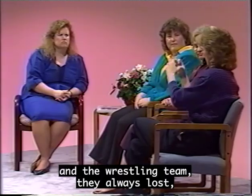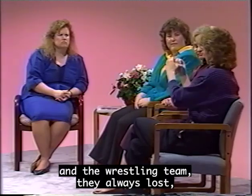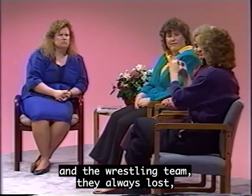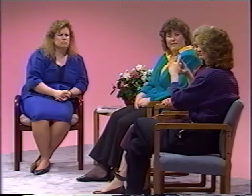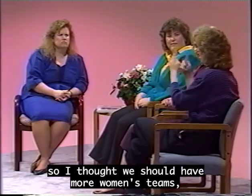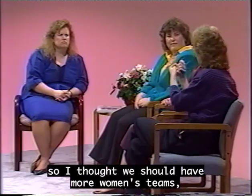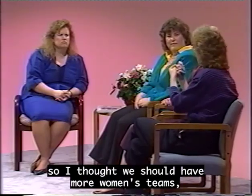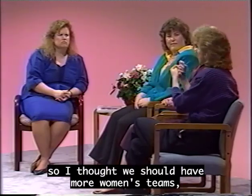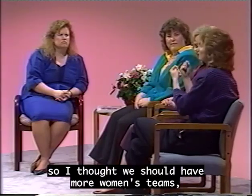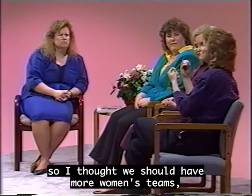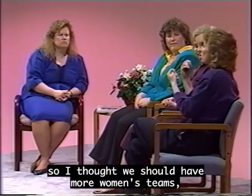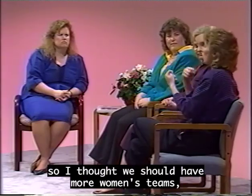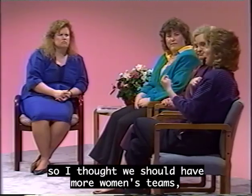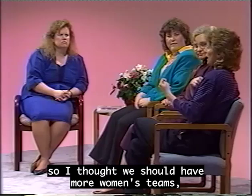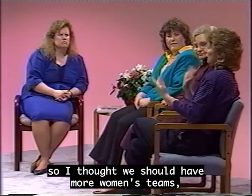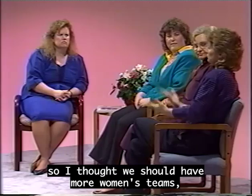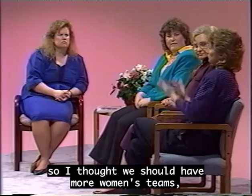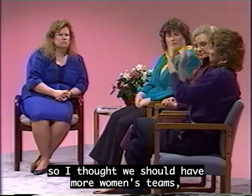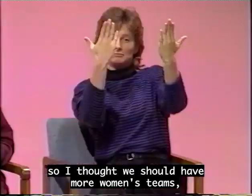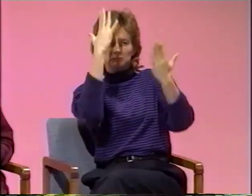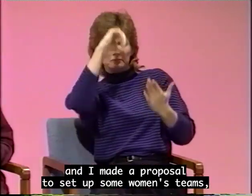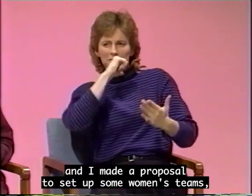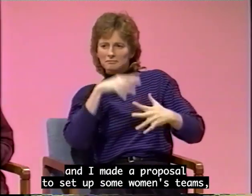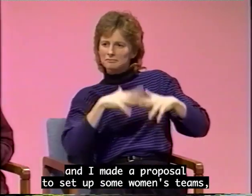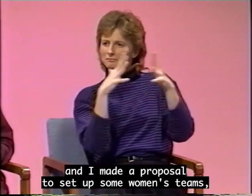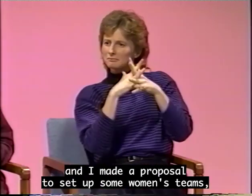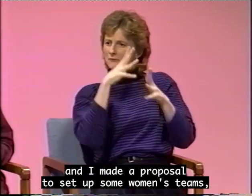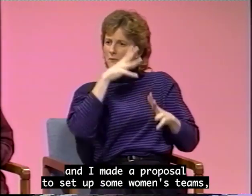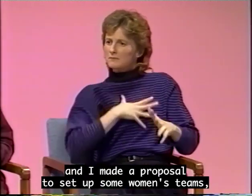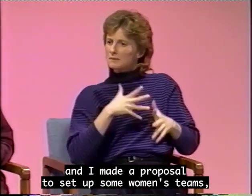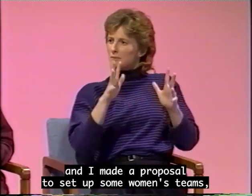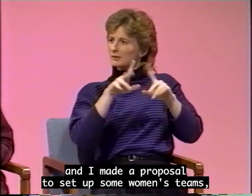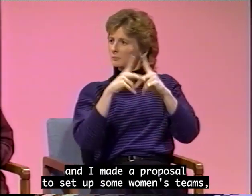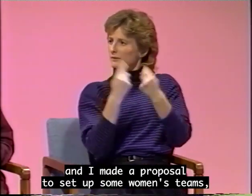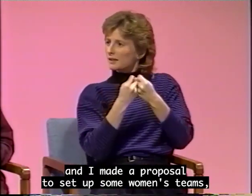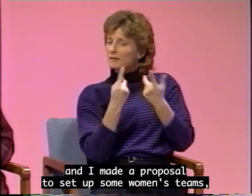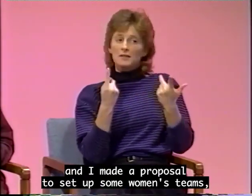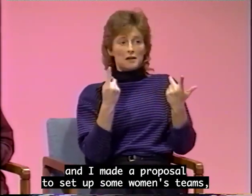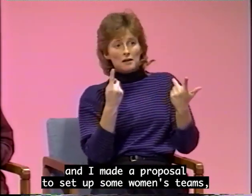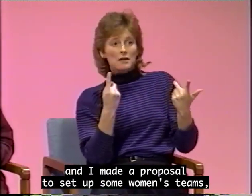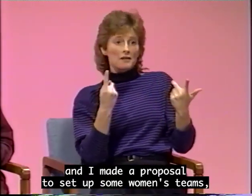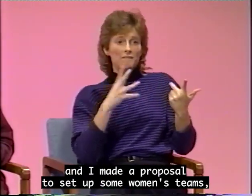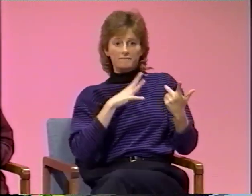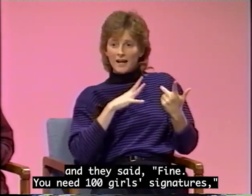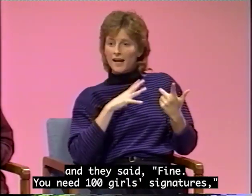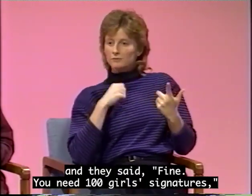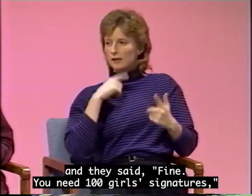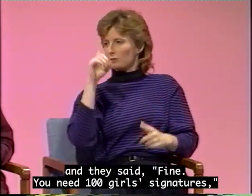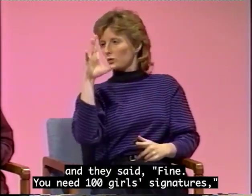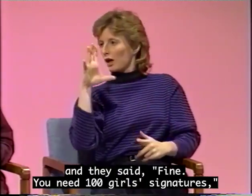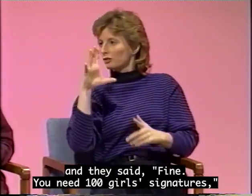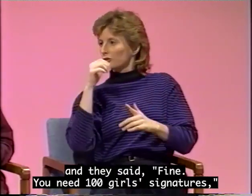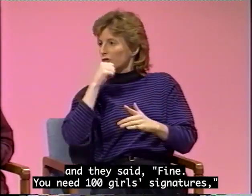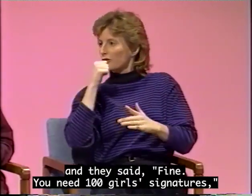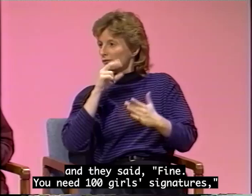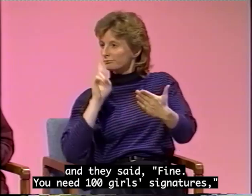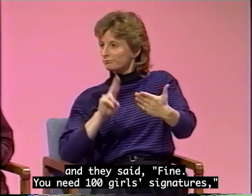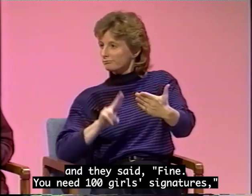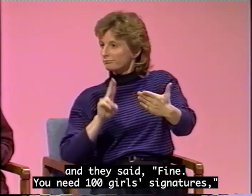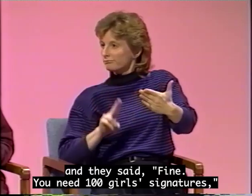lost. So I thought we should have more women's teams, and I made a proposal to set up some women's teams. And they said, fine, you need 100